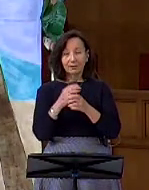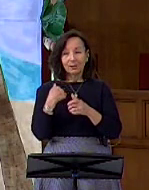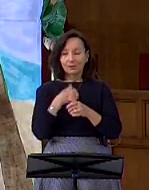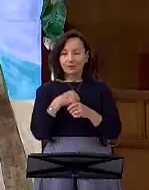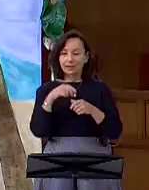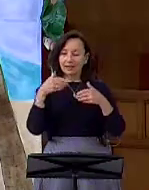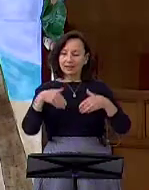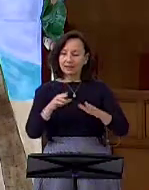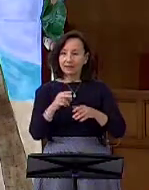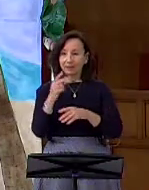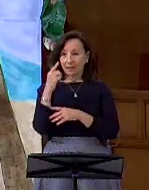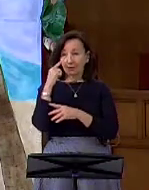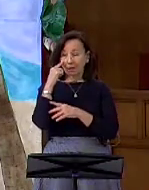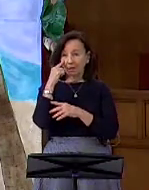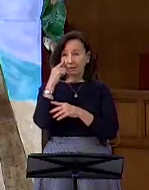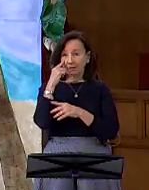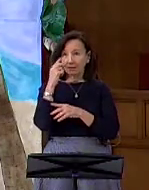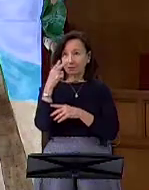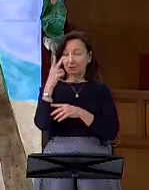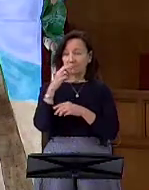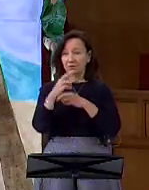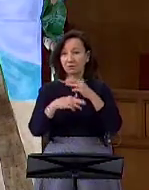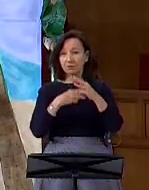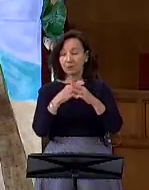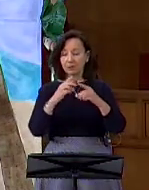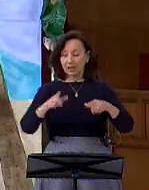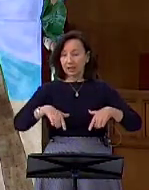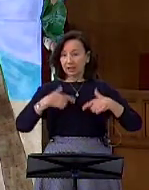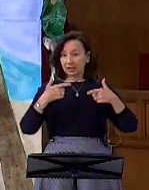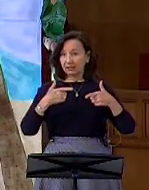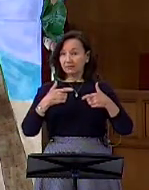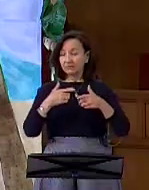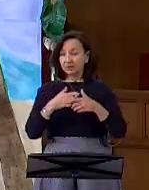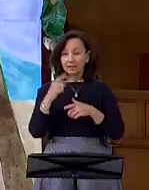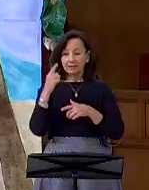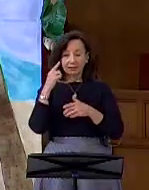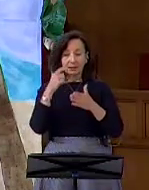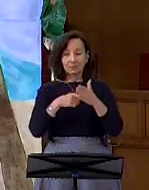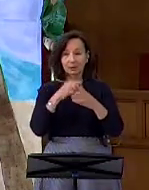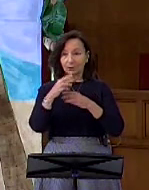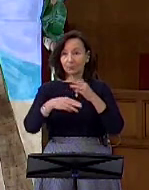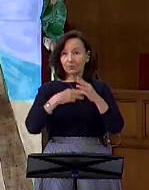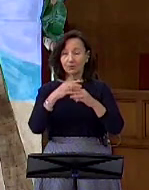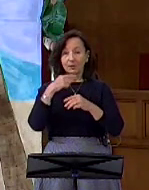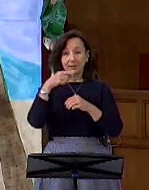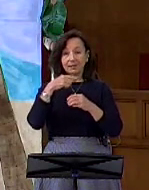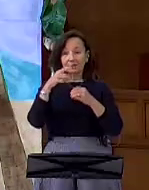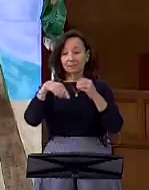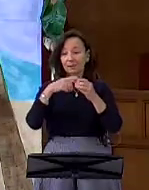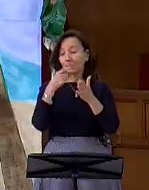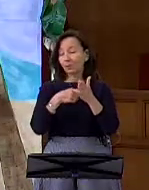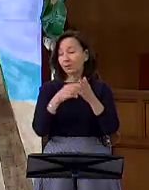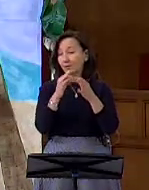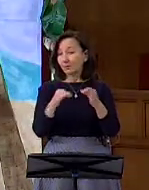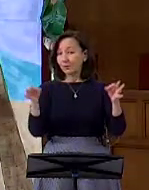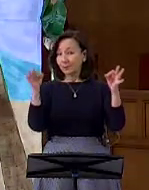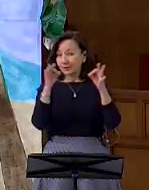fall captive to the ways of the world. We can live our lives listening to what the world says about what is important,